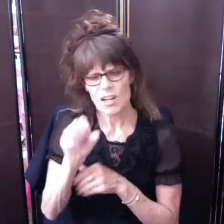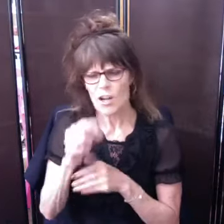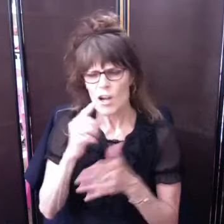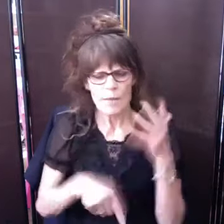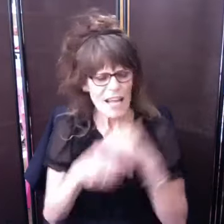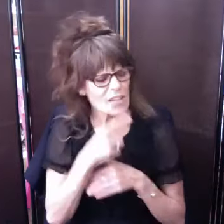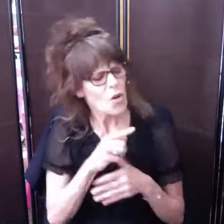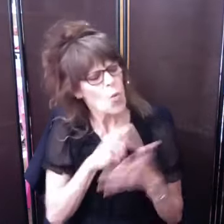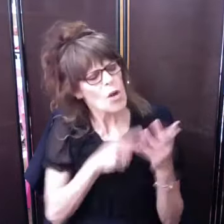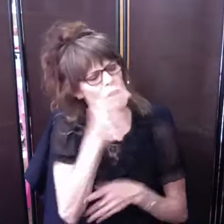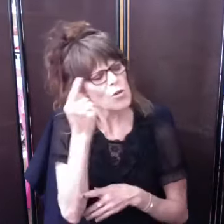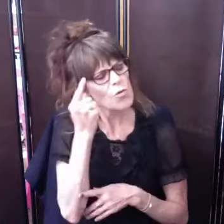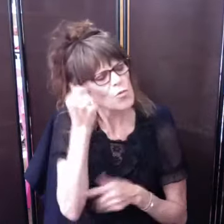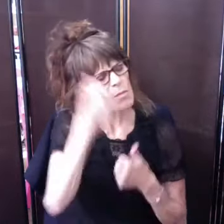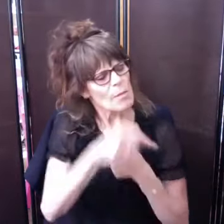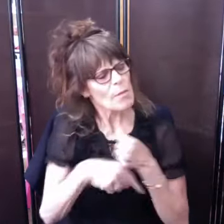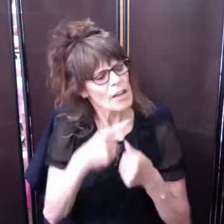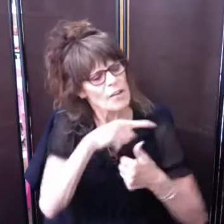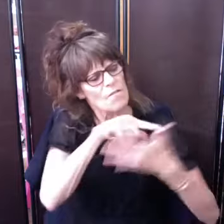meetings? And to a man or woman,